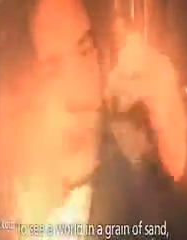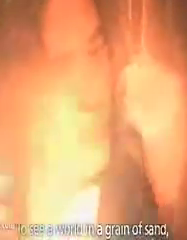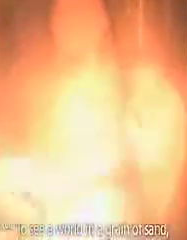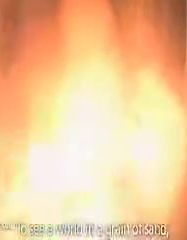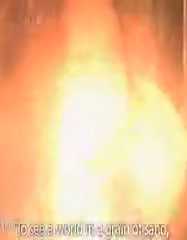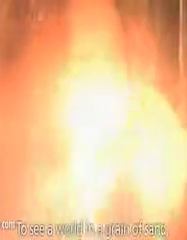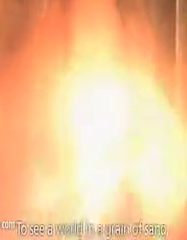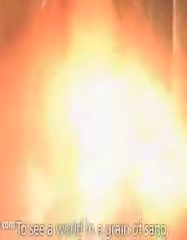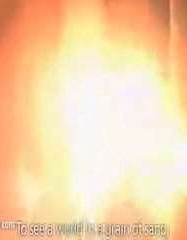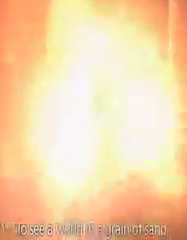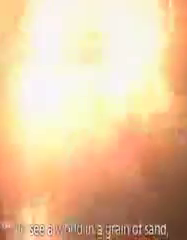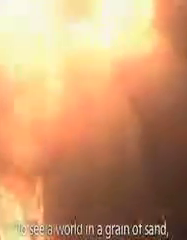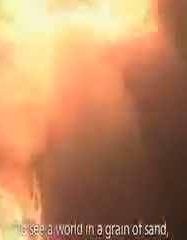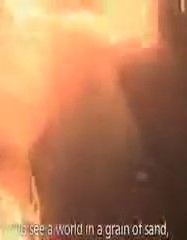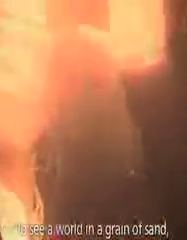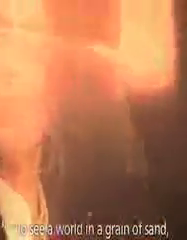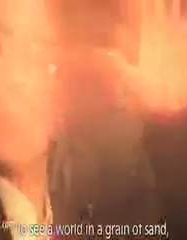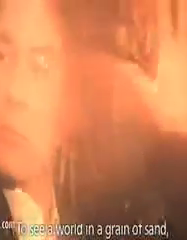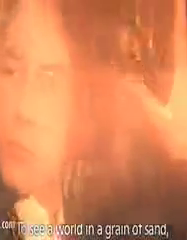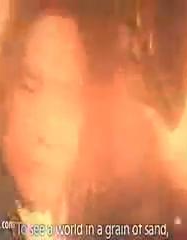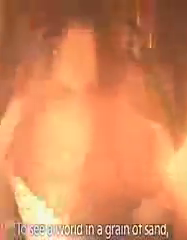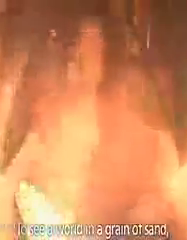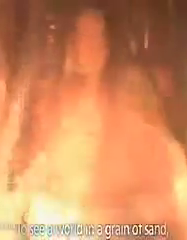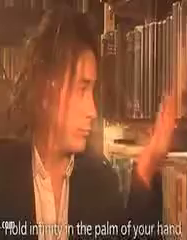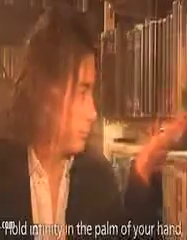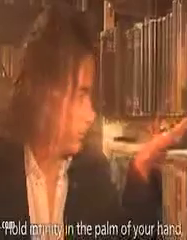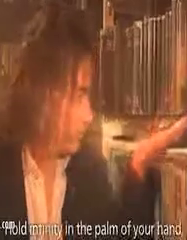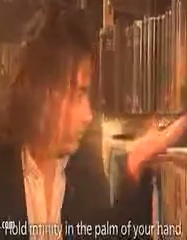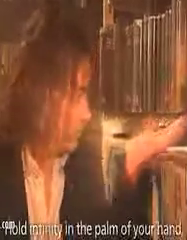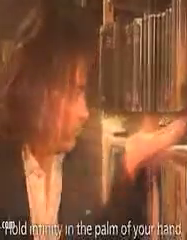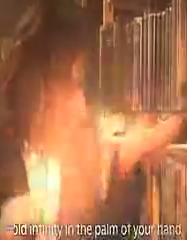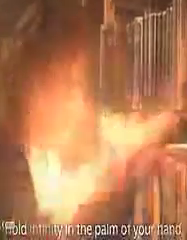different style for this award-winning director. It's just a beautiful piece of film.